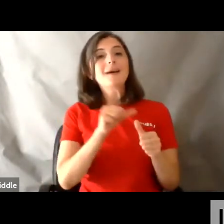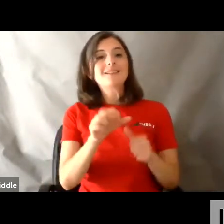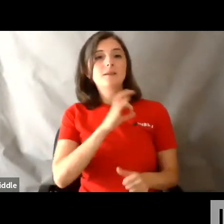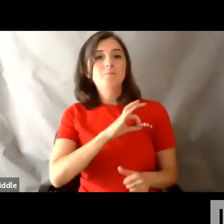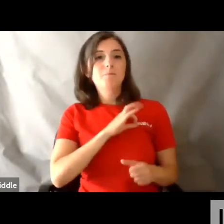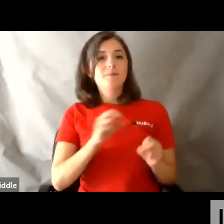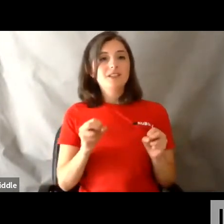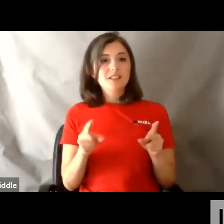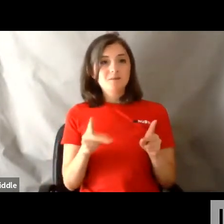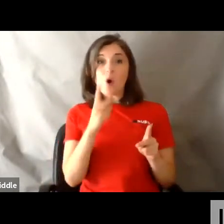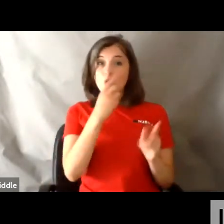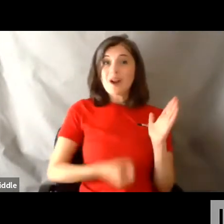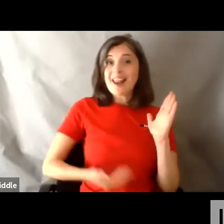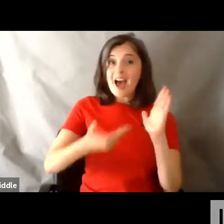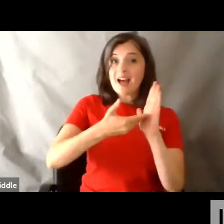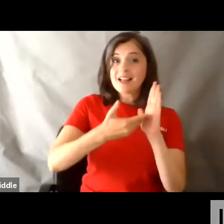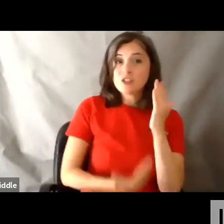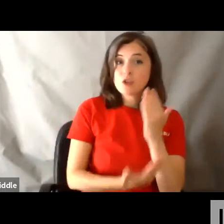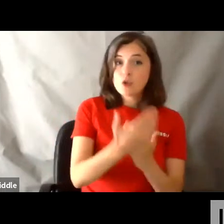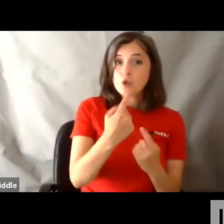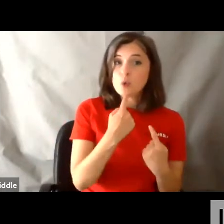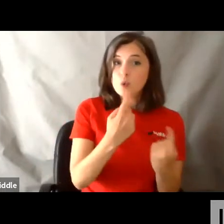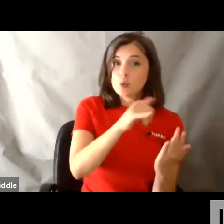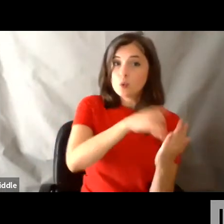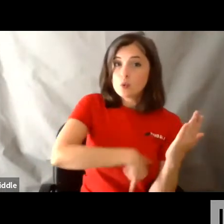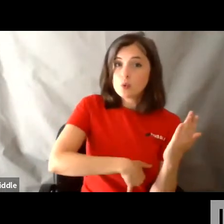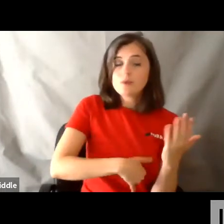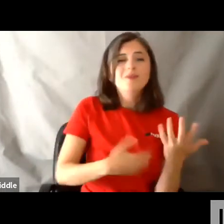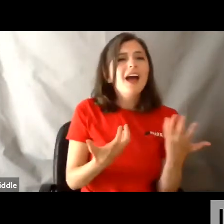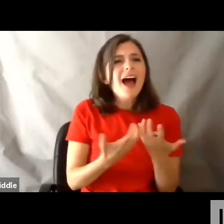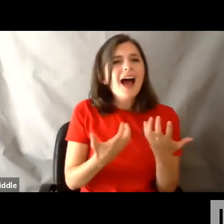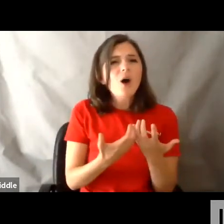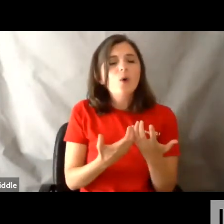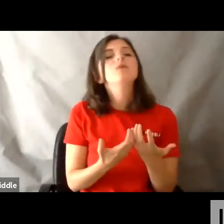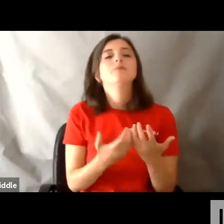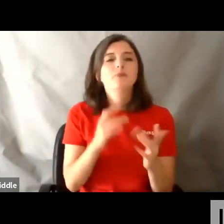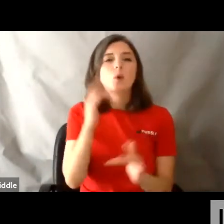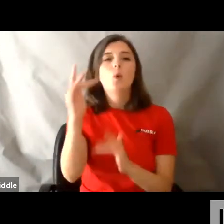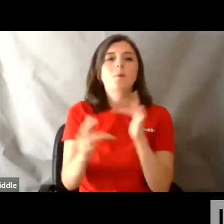suggestions. You can get to it by going to our website,